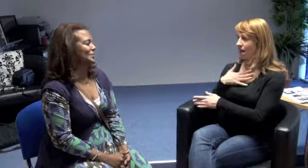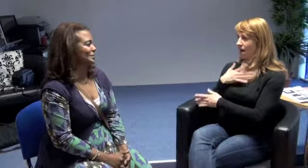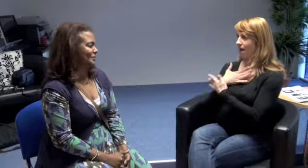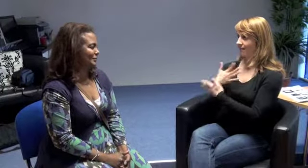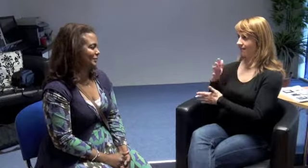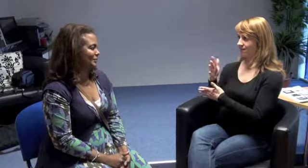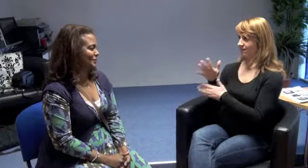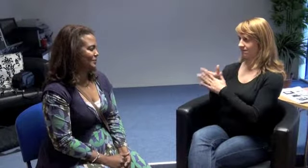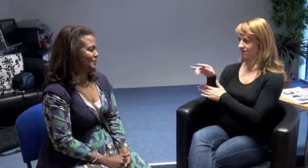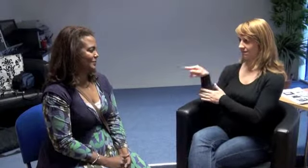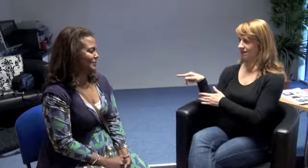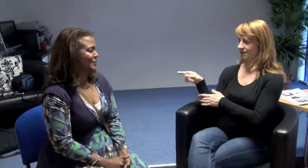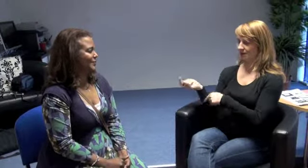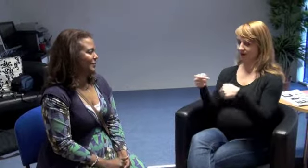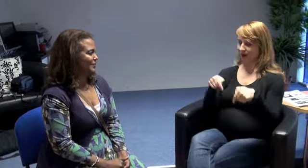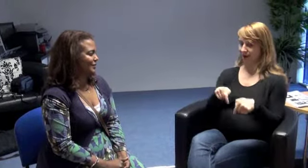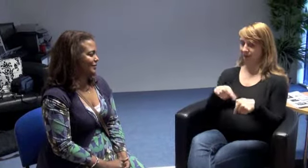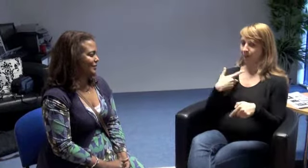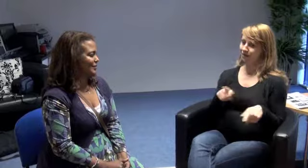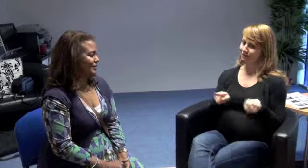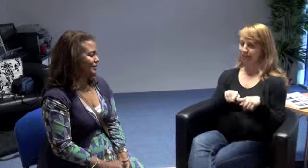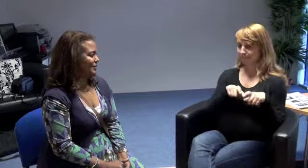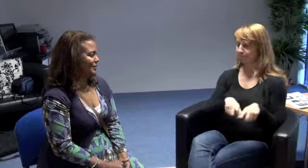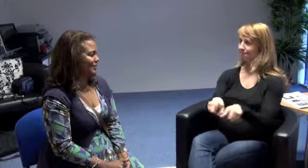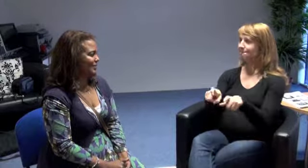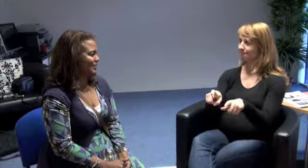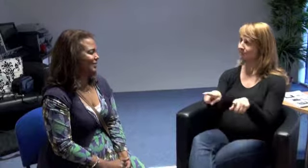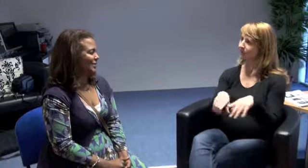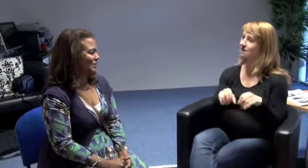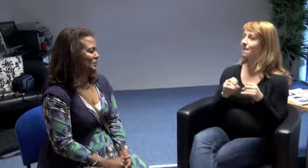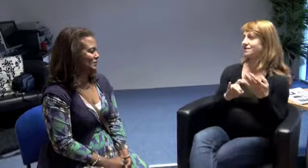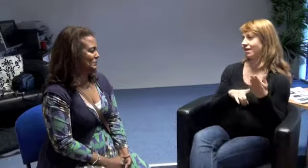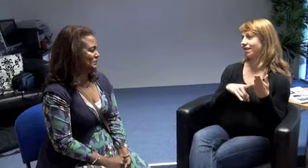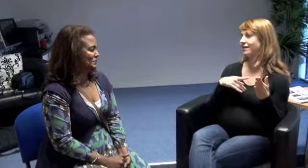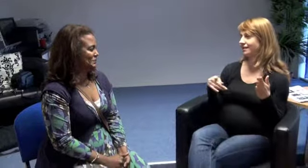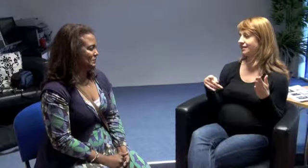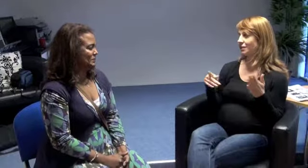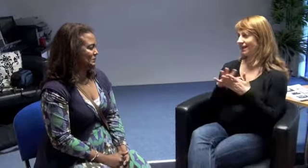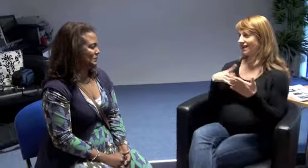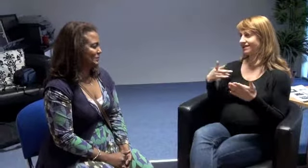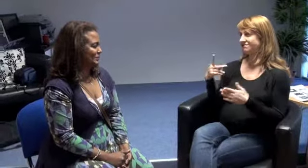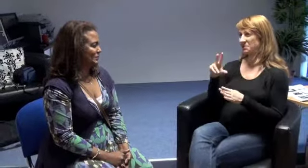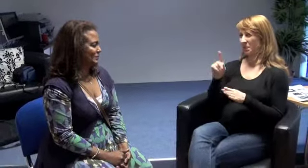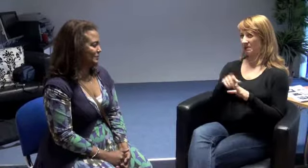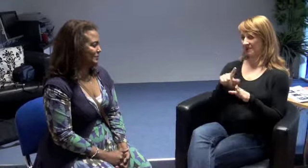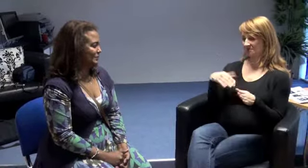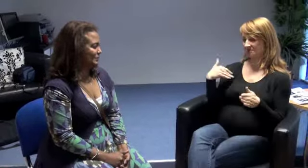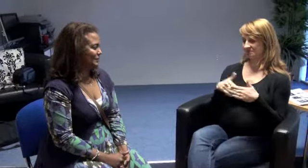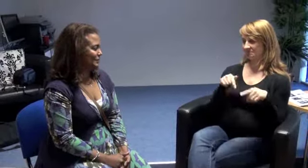never worked in the Czech Republic as a sign language interpreter. I've come to England and I've used BSL probably for the